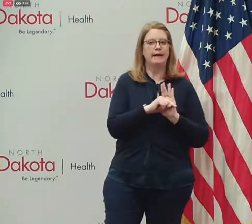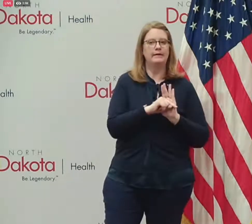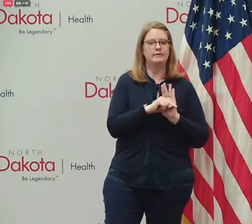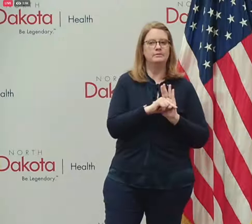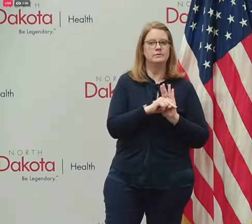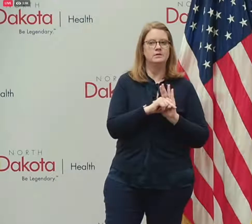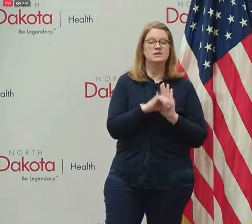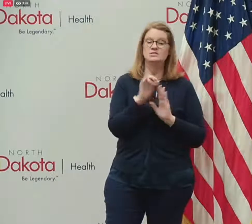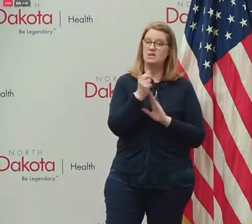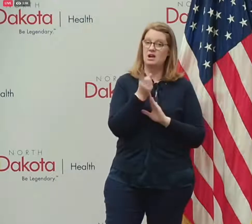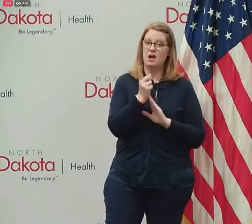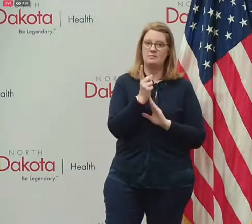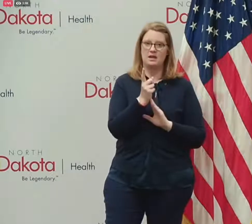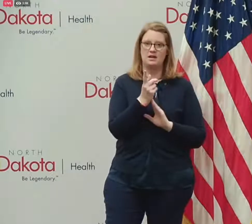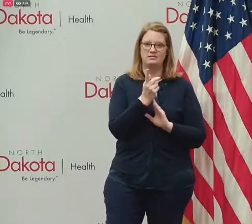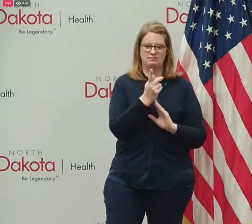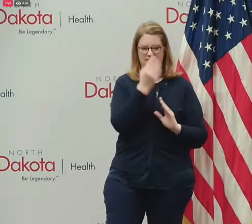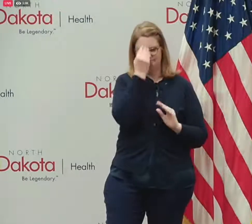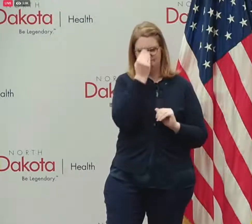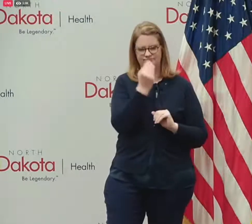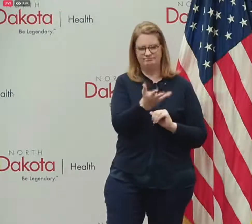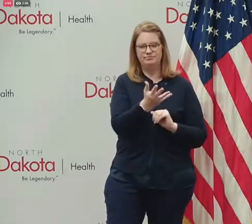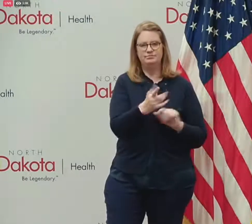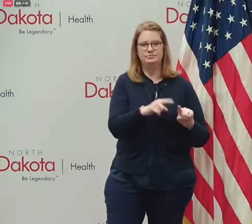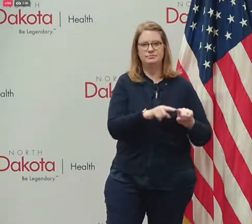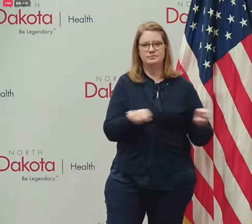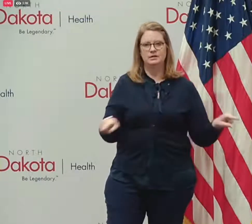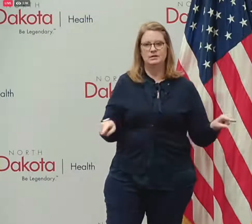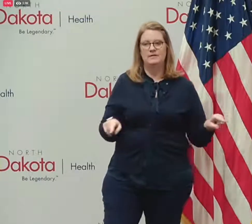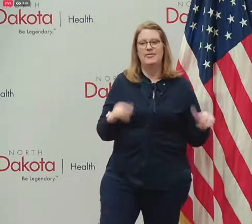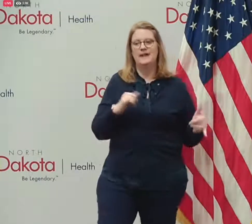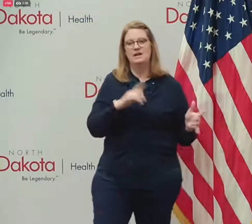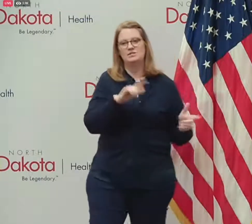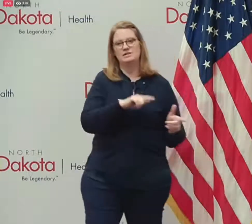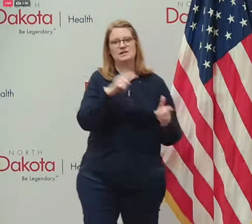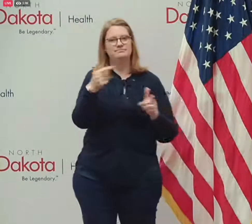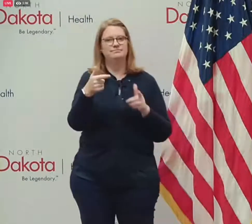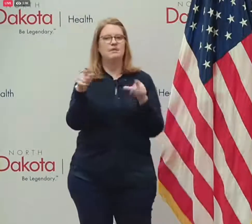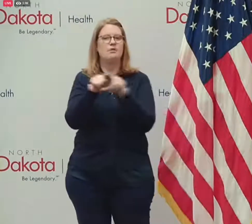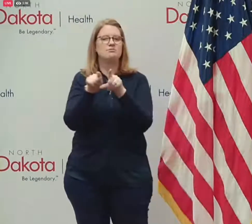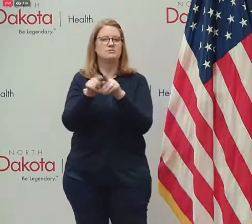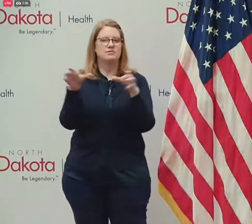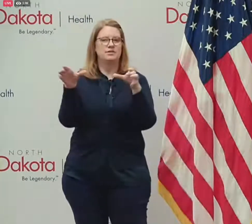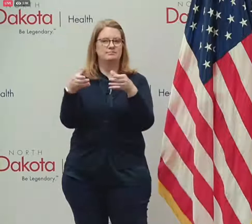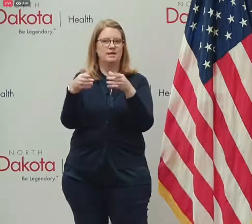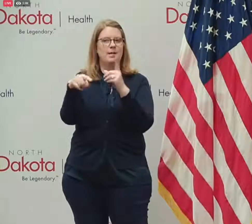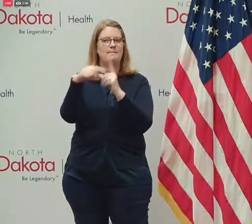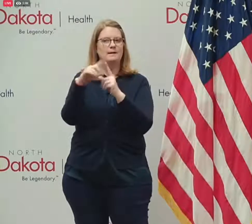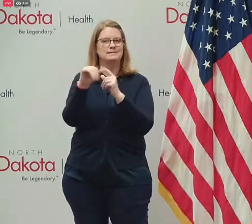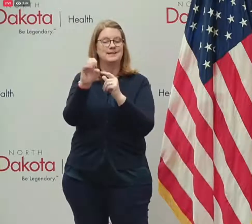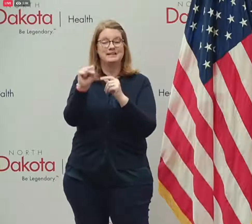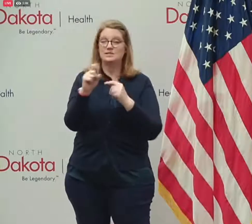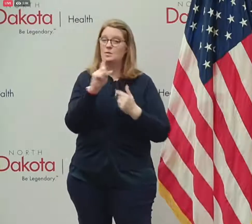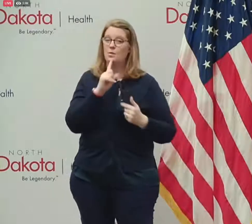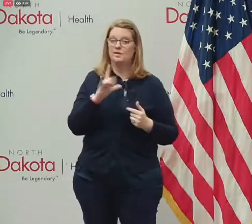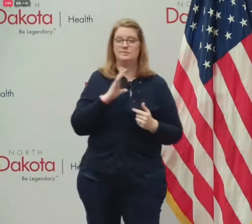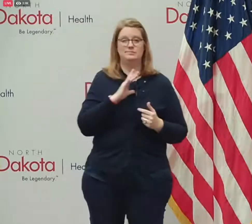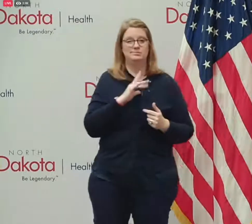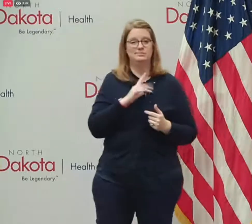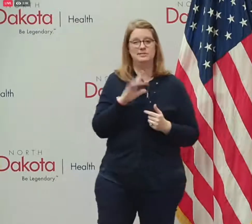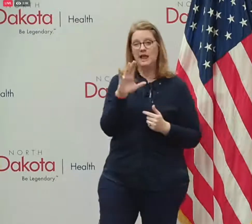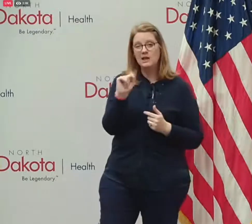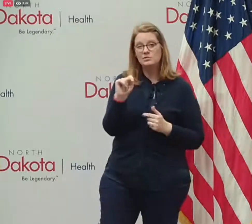automated system working well. Now we've brought that over and are going to roll that out for positives. But again, grateful to the work of the contact tracers